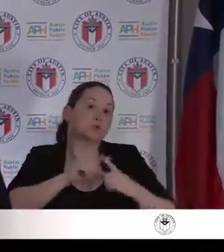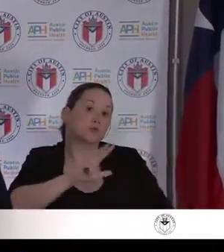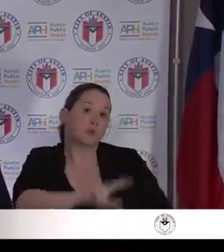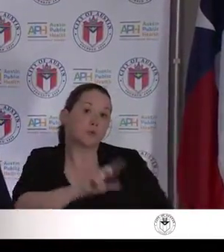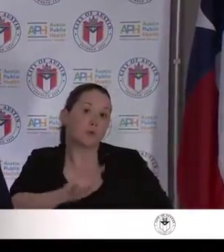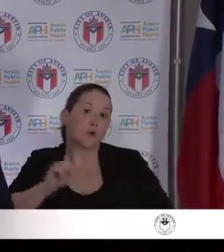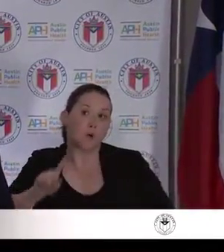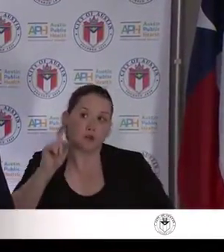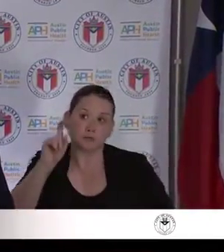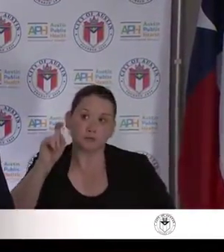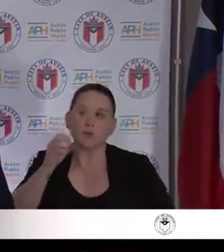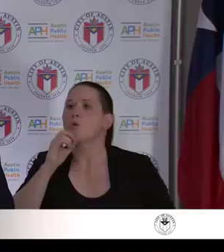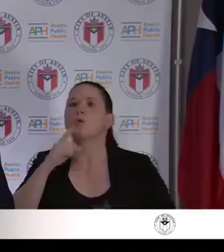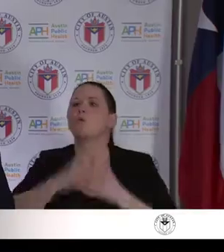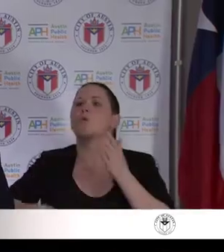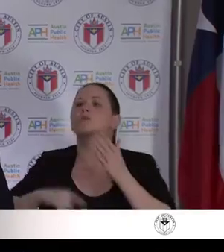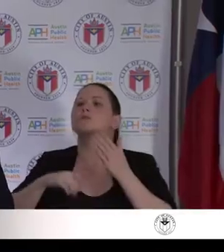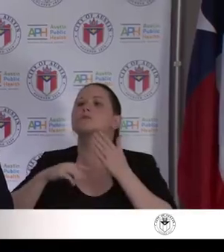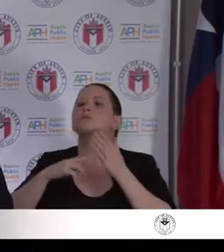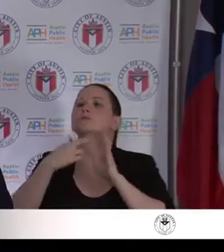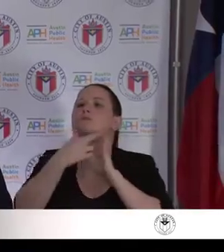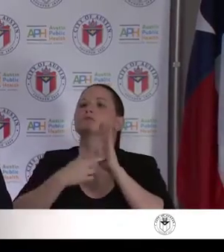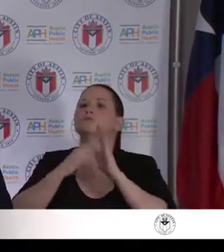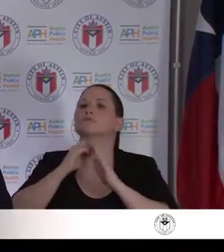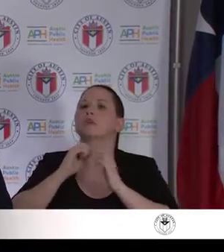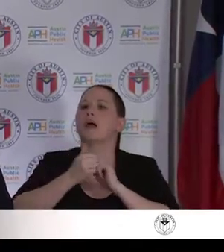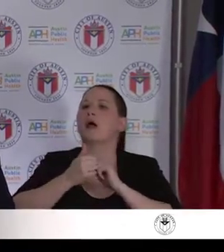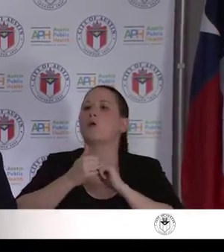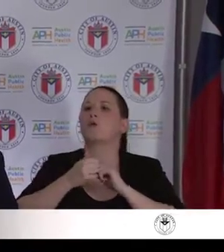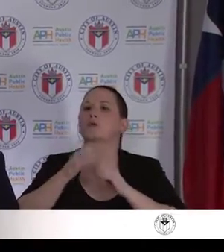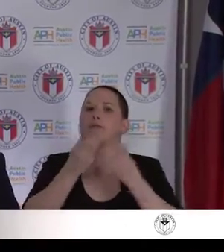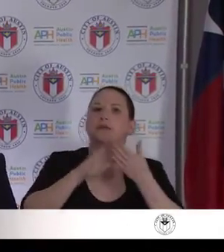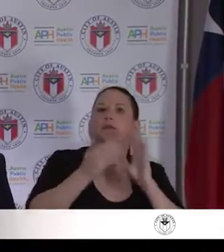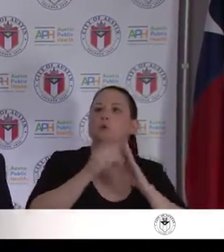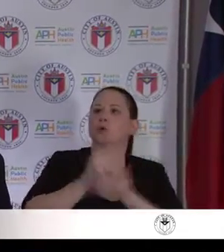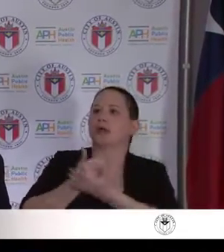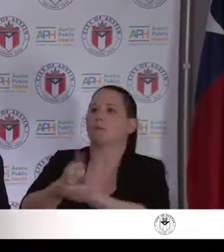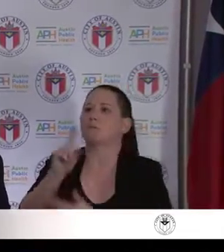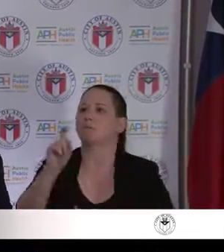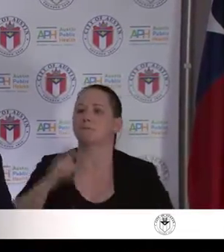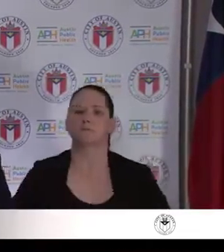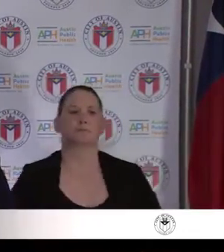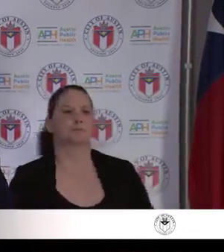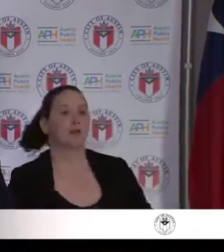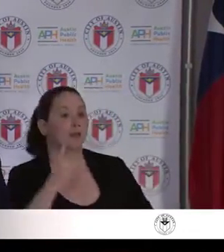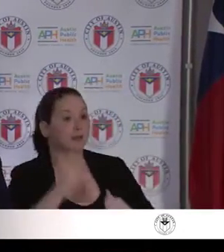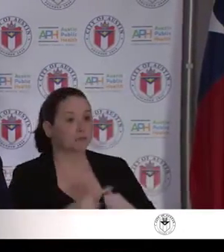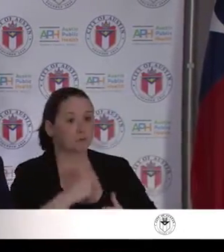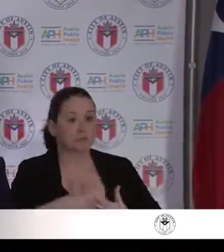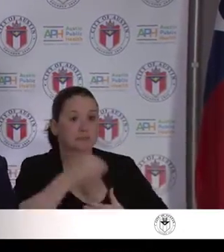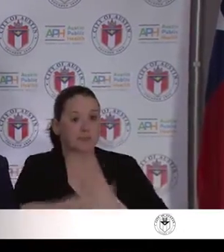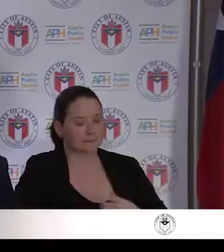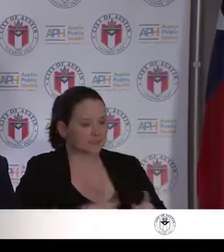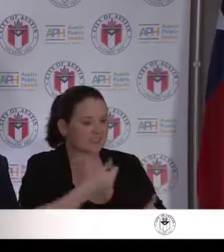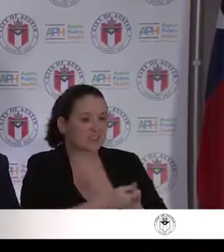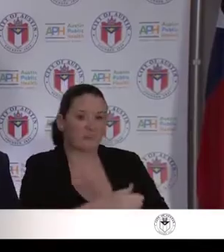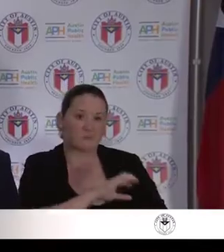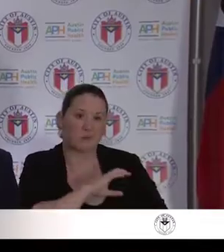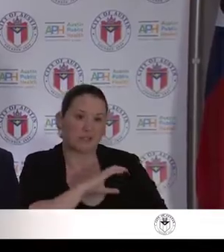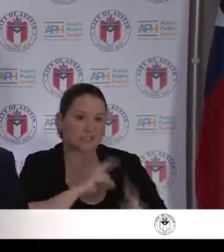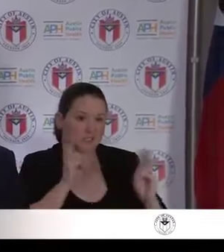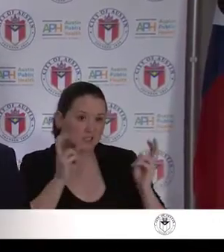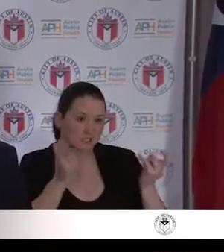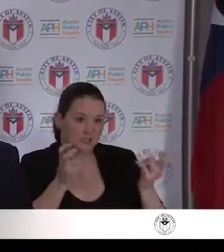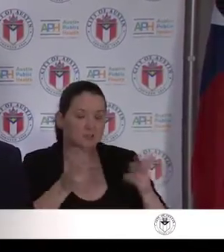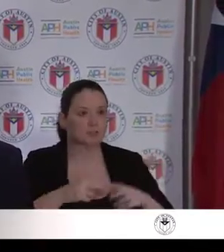what would be a protocol for maybe the community trying to assist in that? Well, I think that the first step would be kind of self-policing. If people